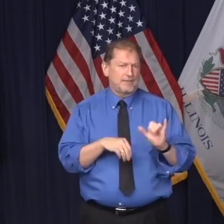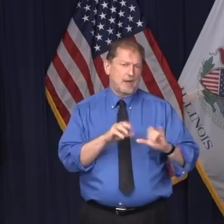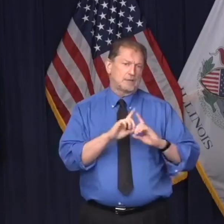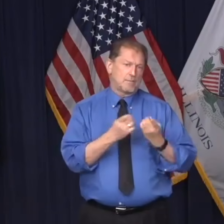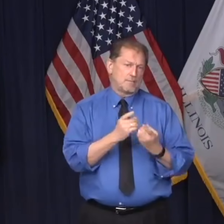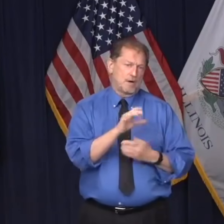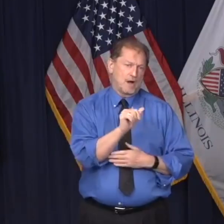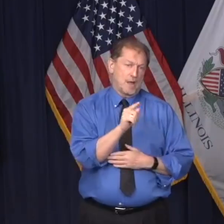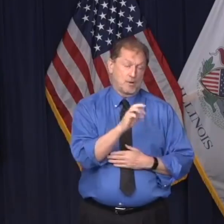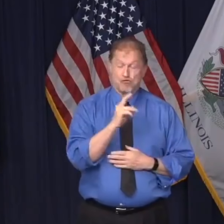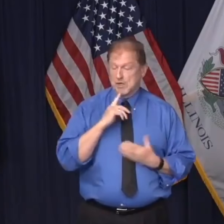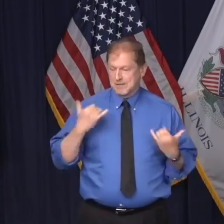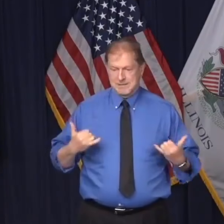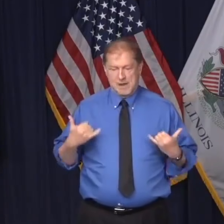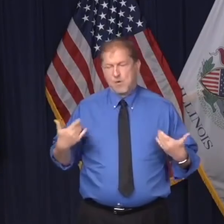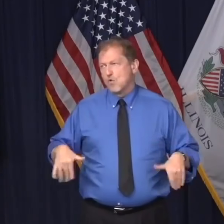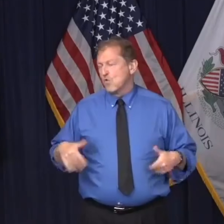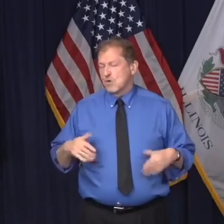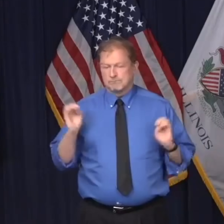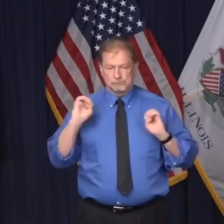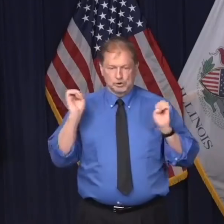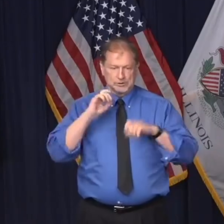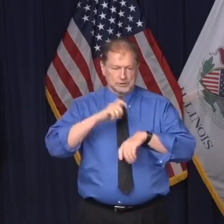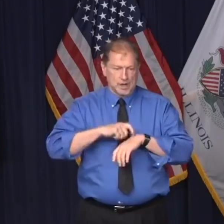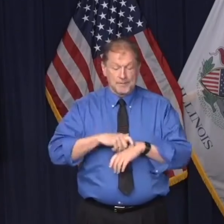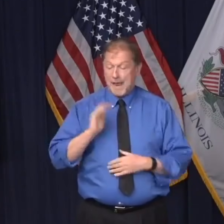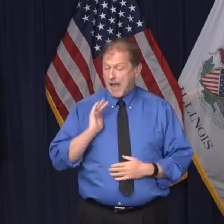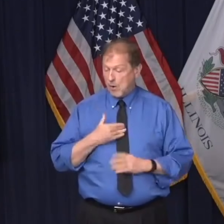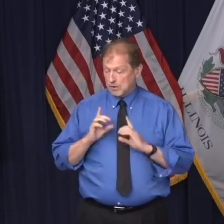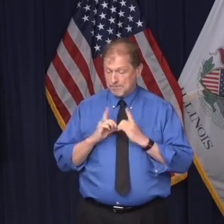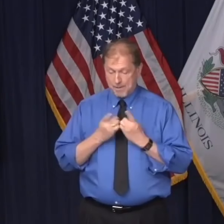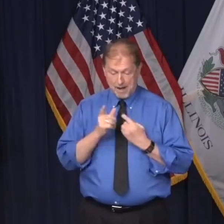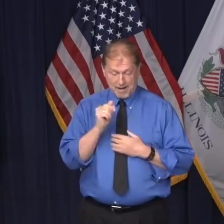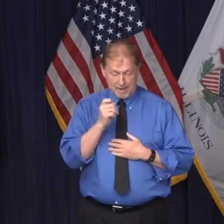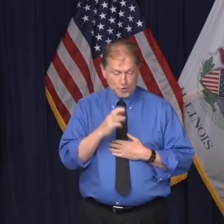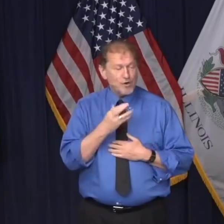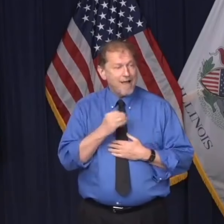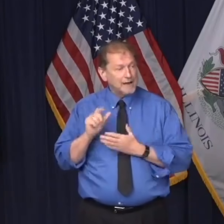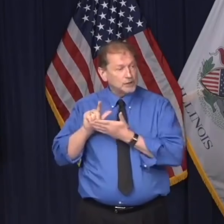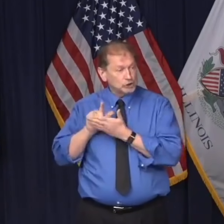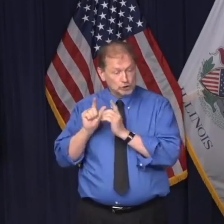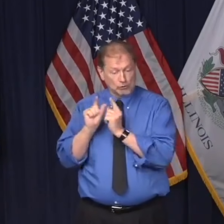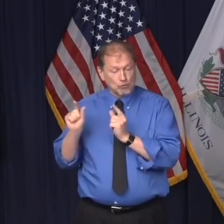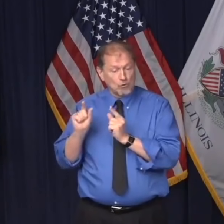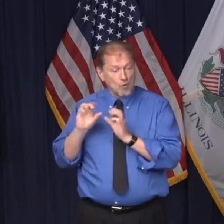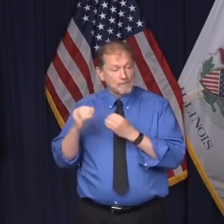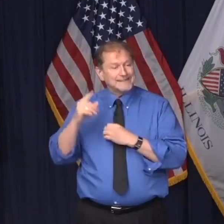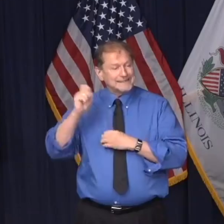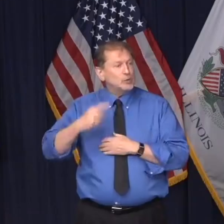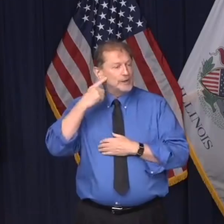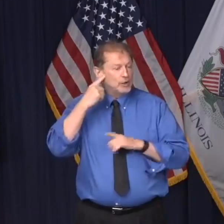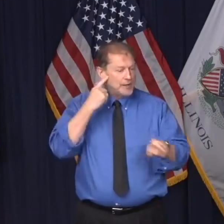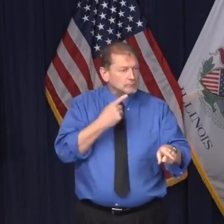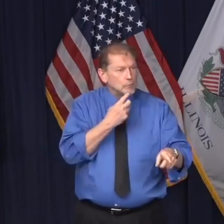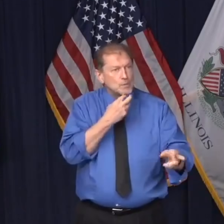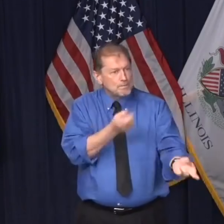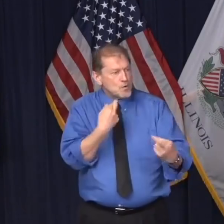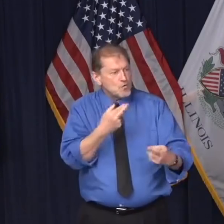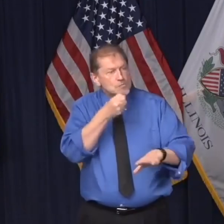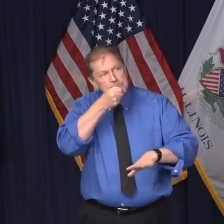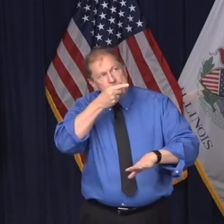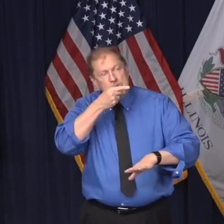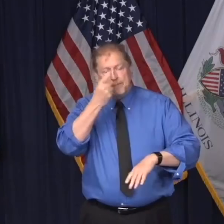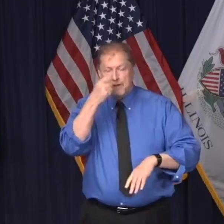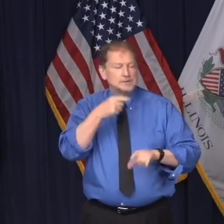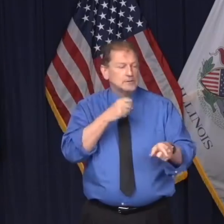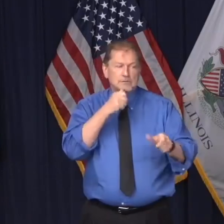in, I mean, honestly, our Department of Labor, the Attorney General's office should hear from those workers because those facilities are not